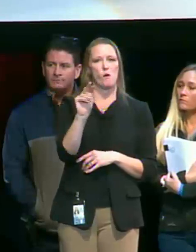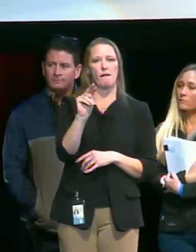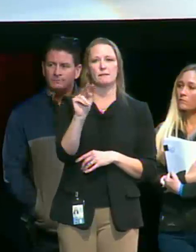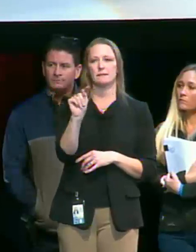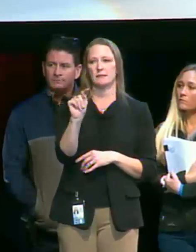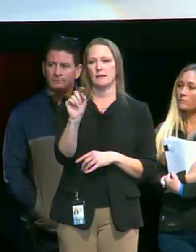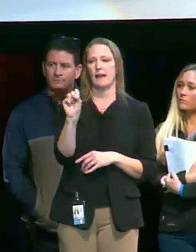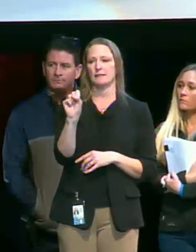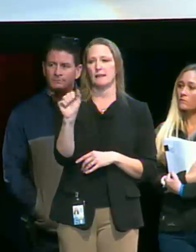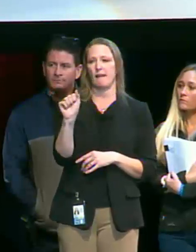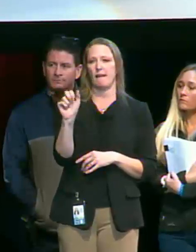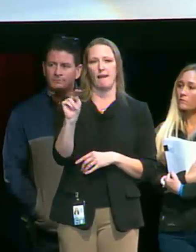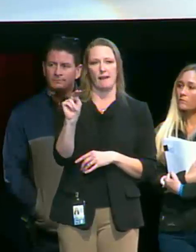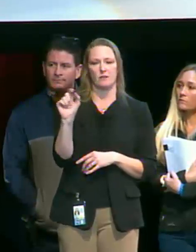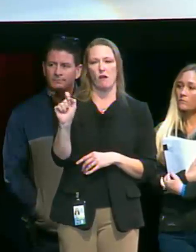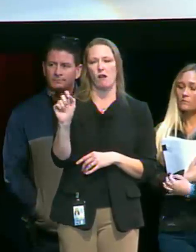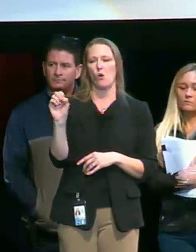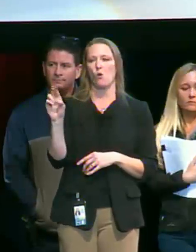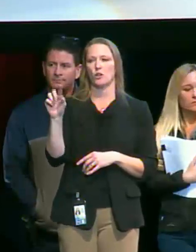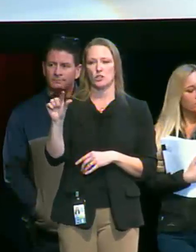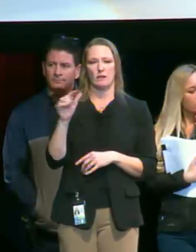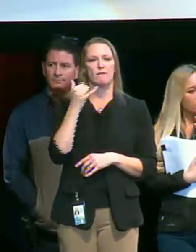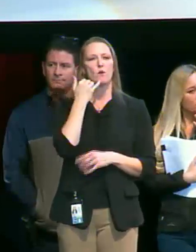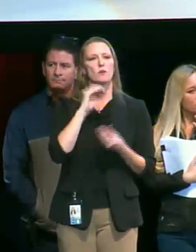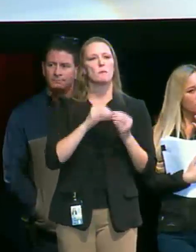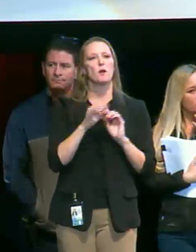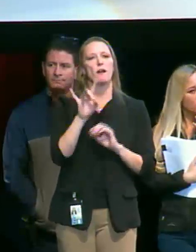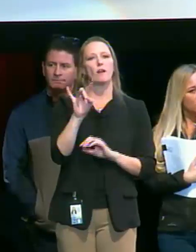MONTSAN.org, and our phone number is